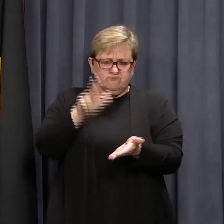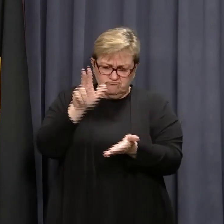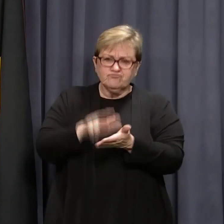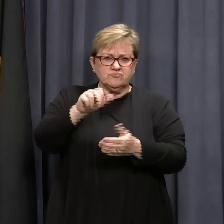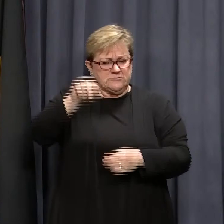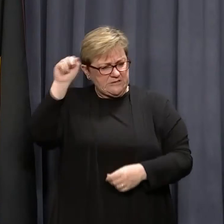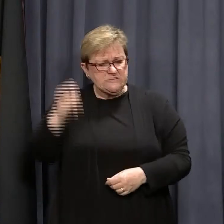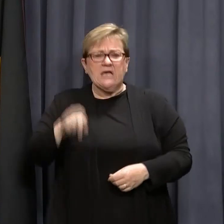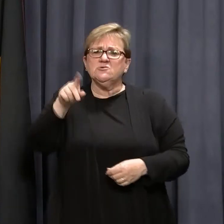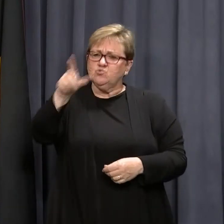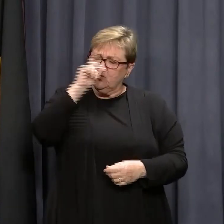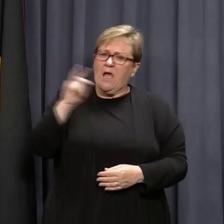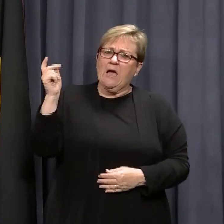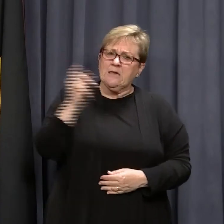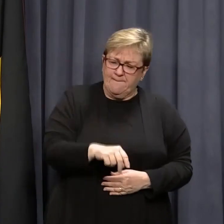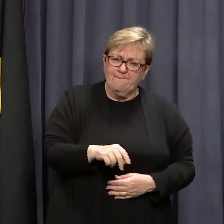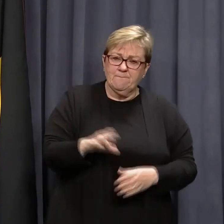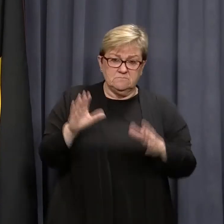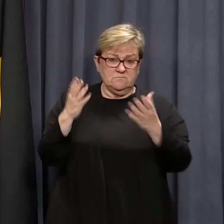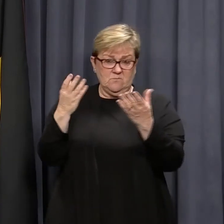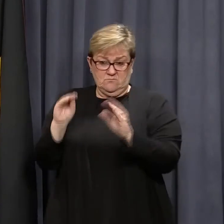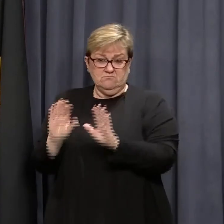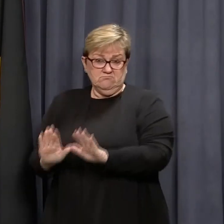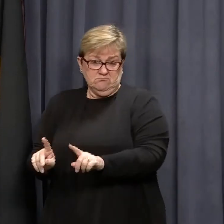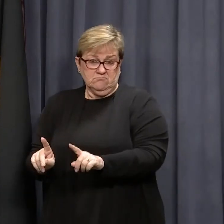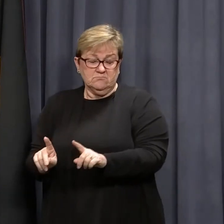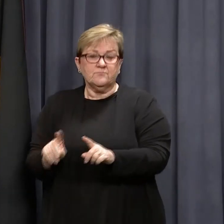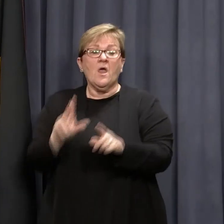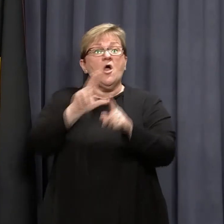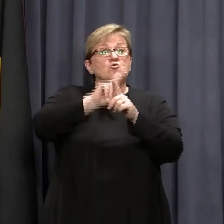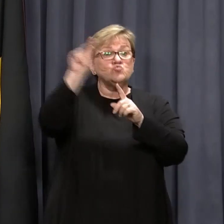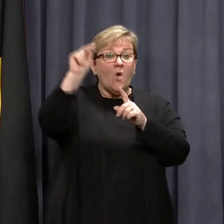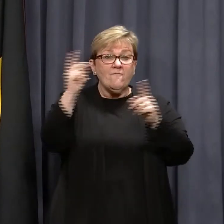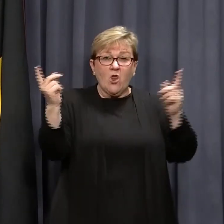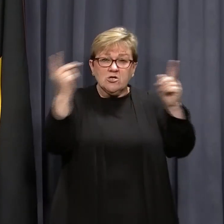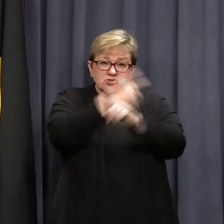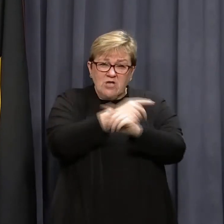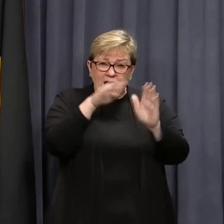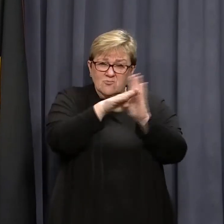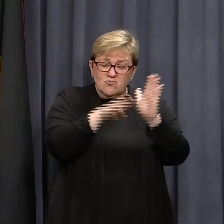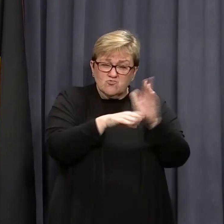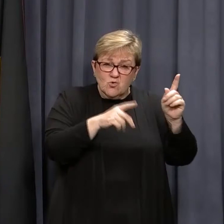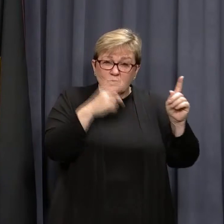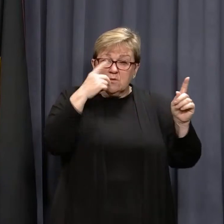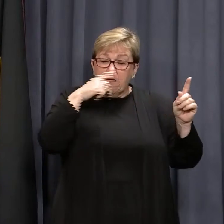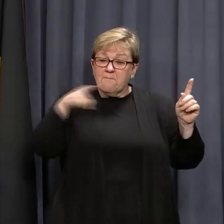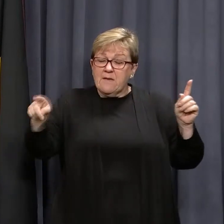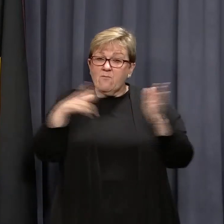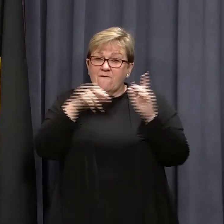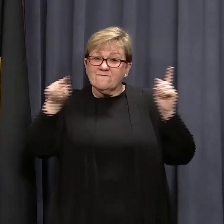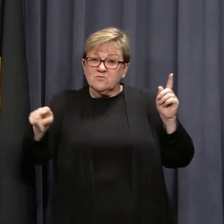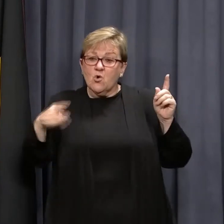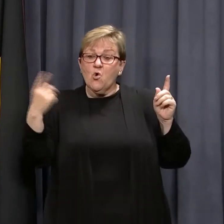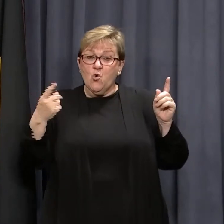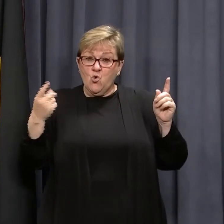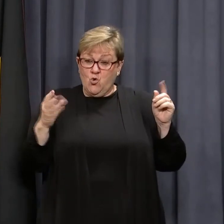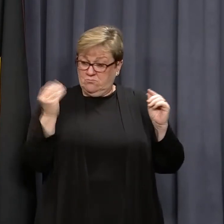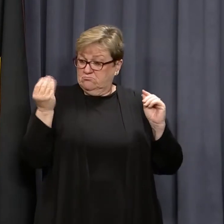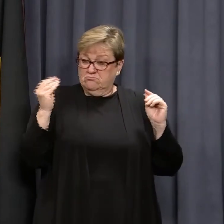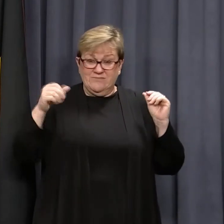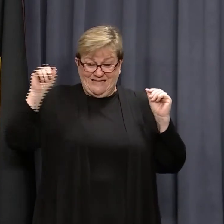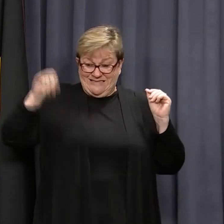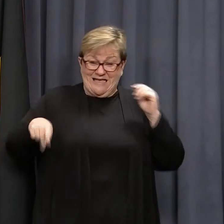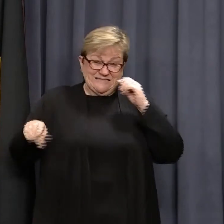G2G approval, when the conditions change at midnight tonight, people in Victoria who are scheduled to travel,